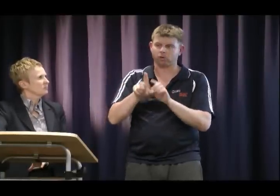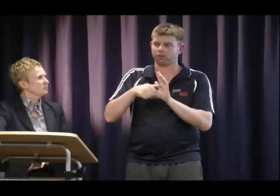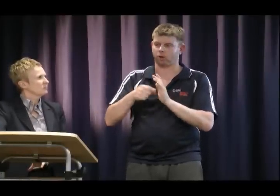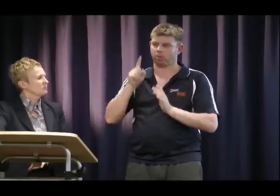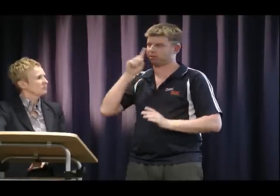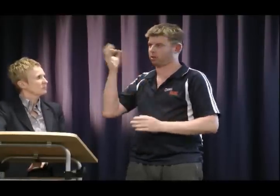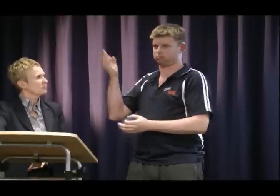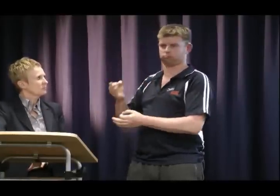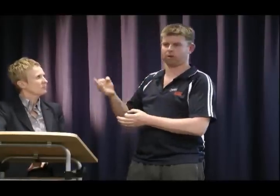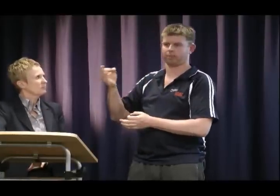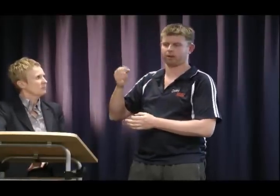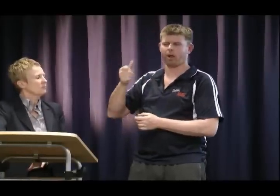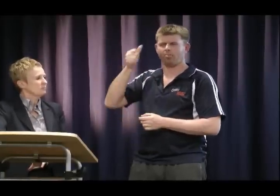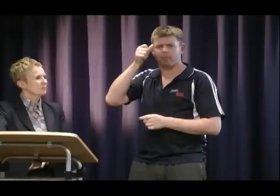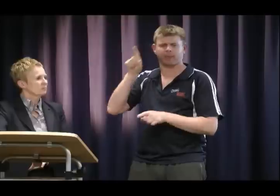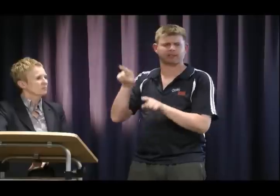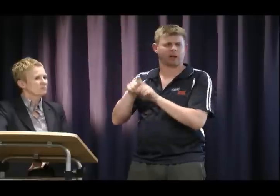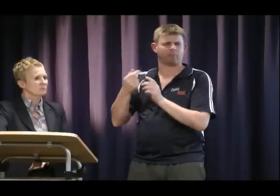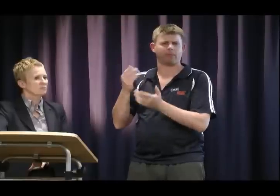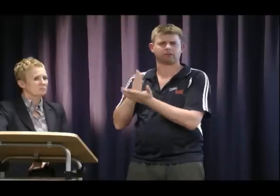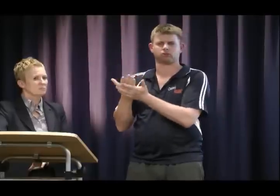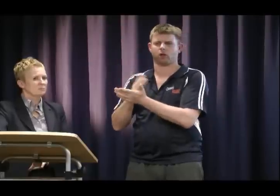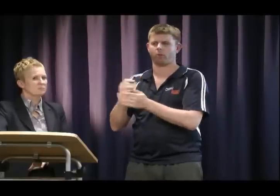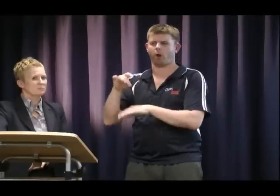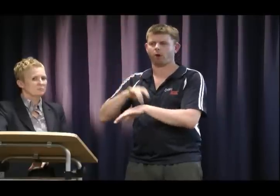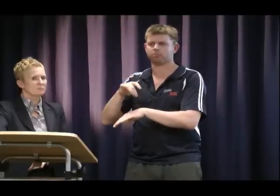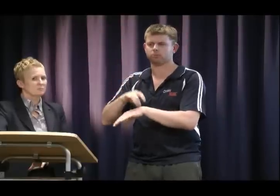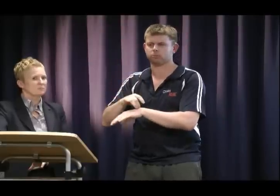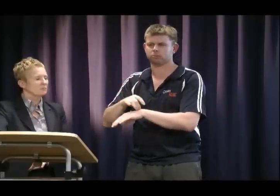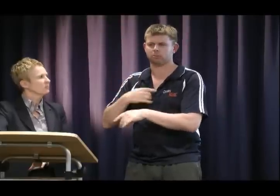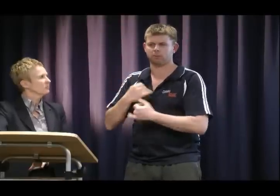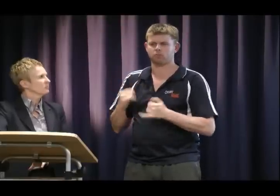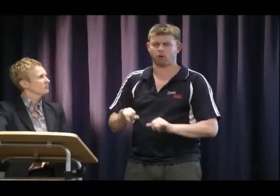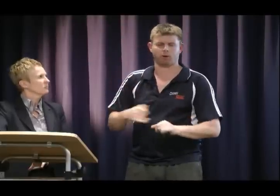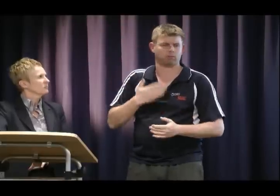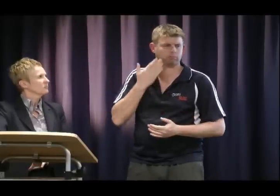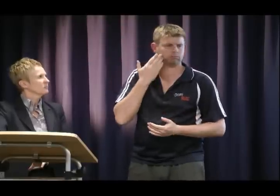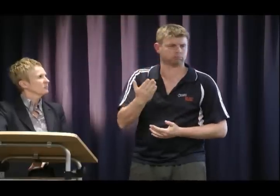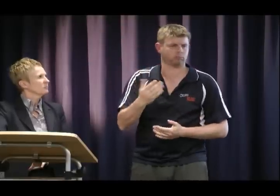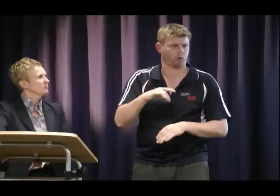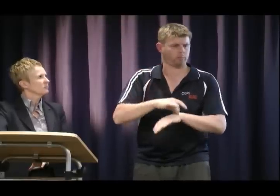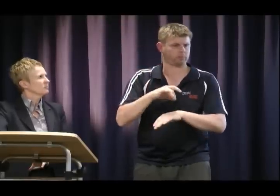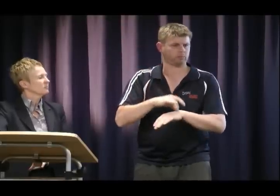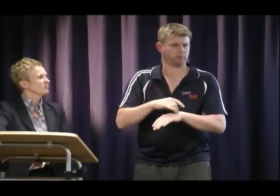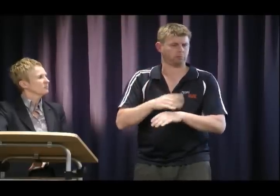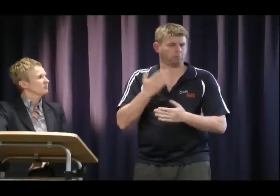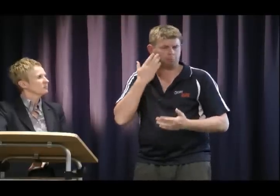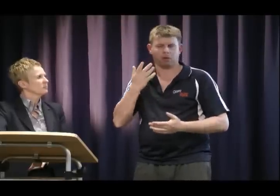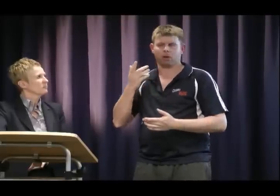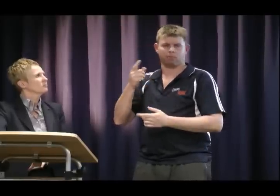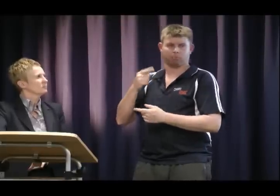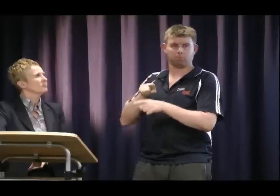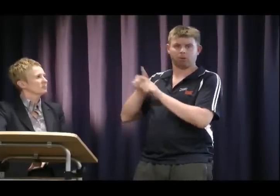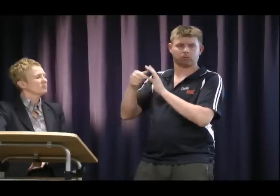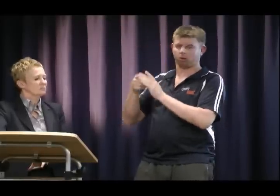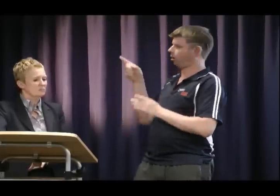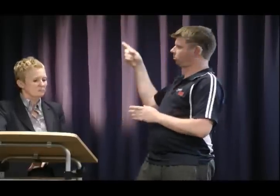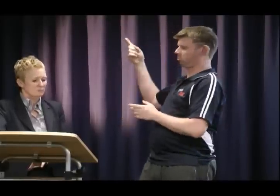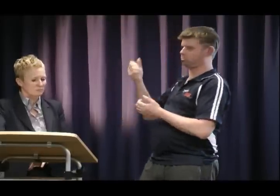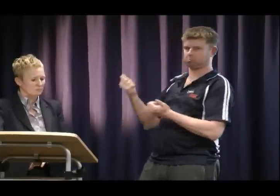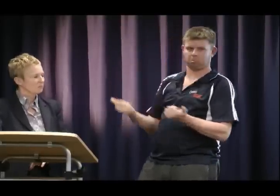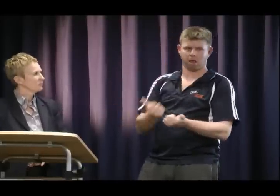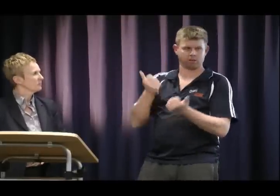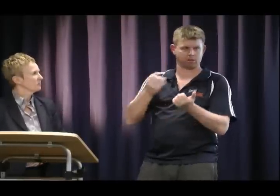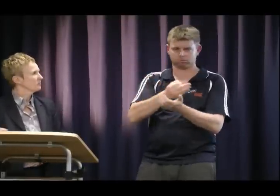work? Most of the time I see it's not used at all. I think they might share that environment with the hospital, I'm not sure.